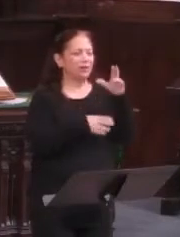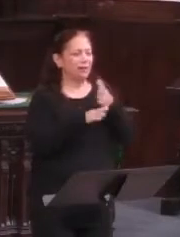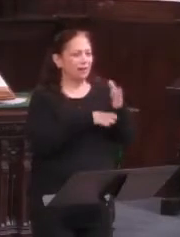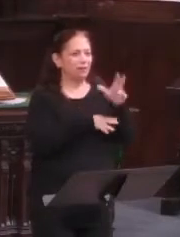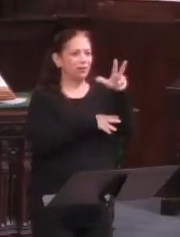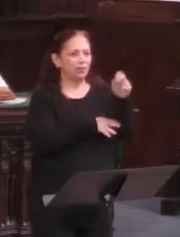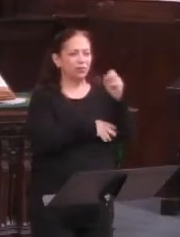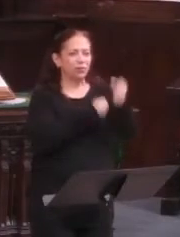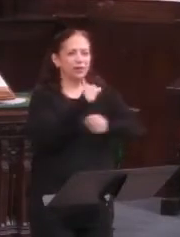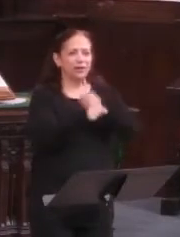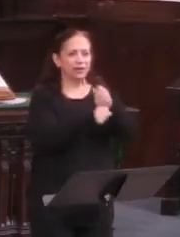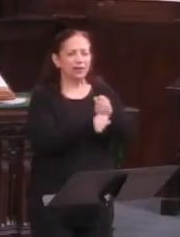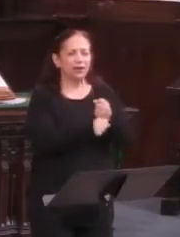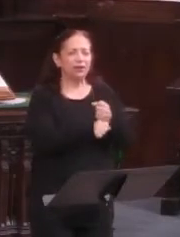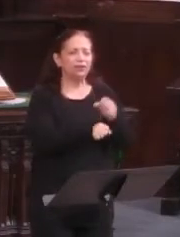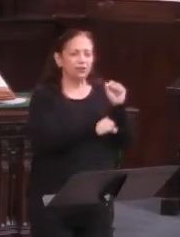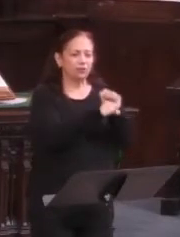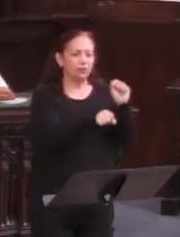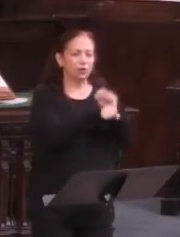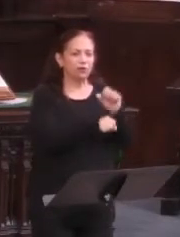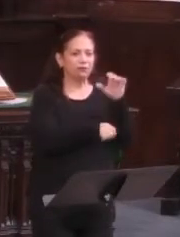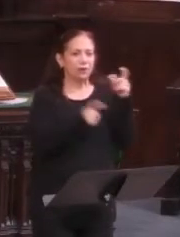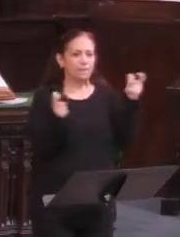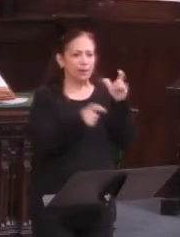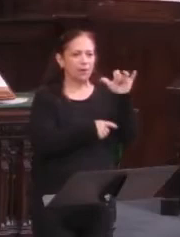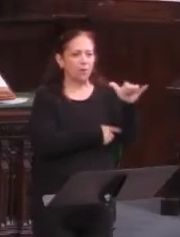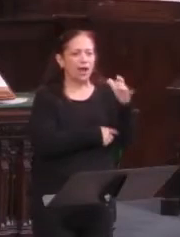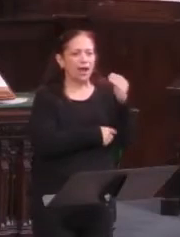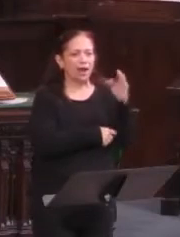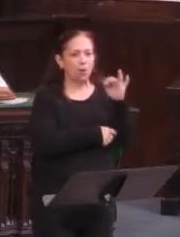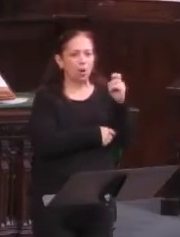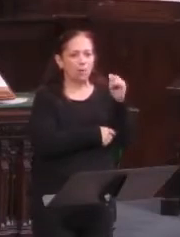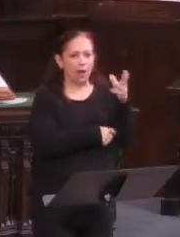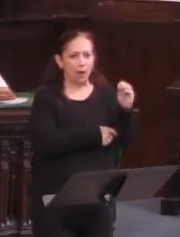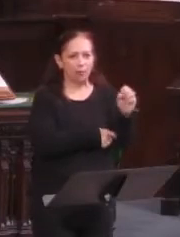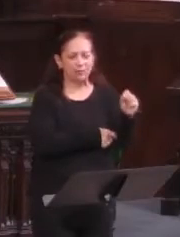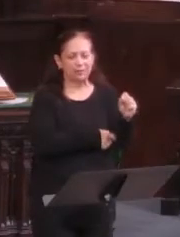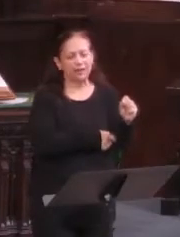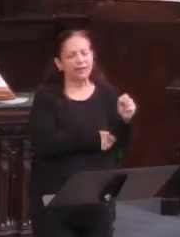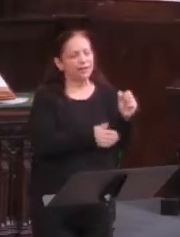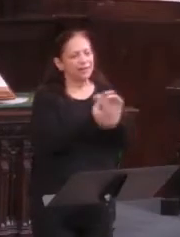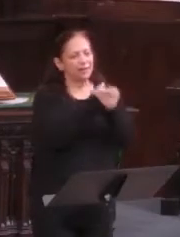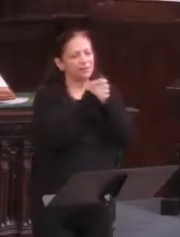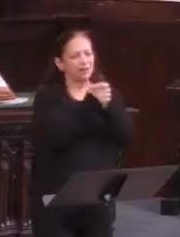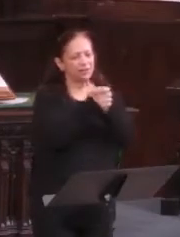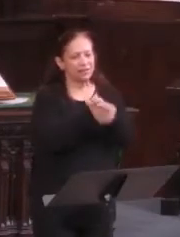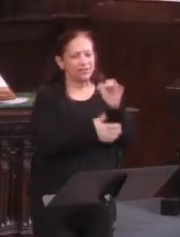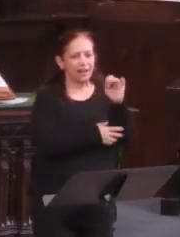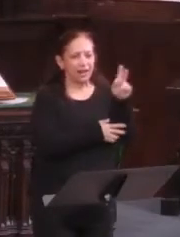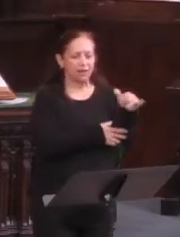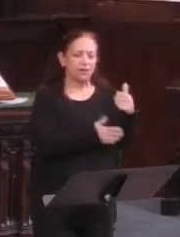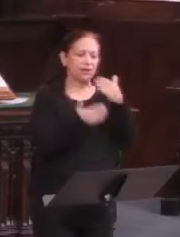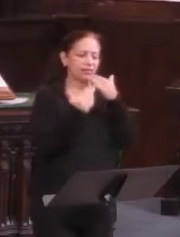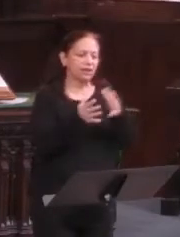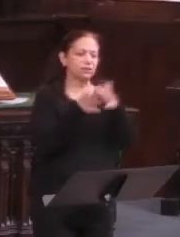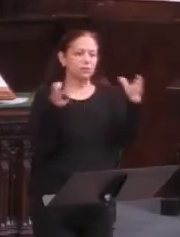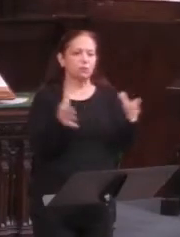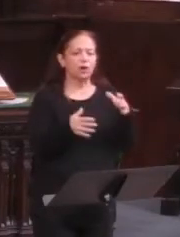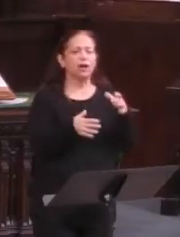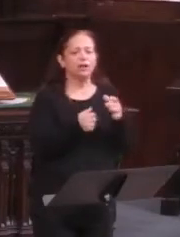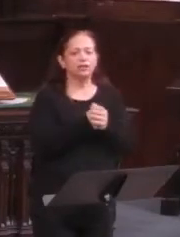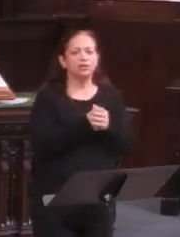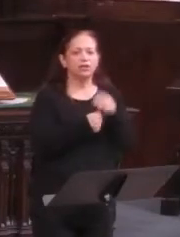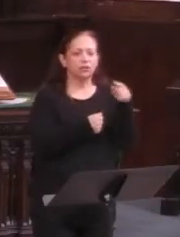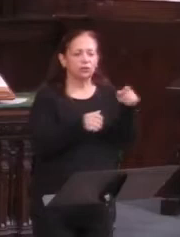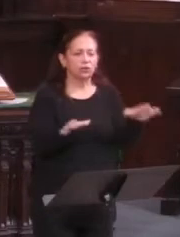Big Y and Walbaum's. Congratulations, Larry, and thanks for all that you do for this community and for our community more